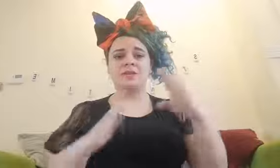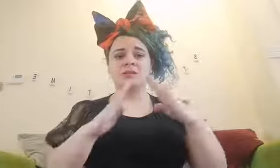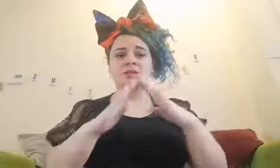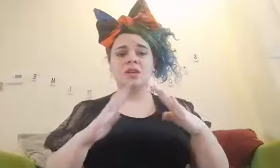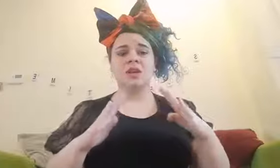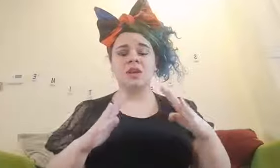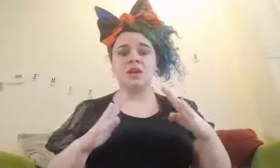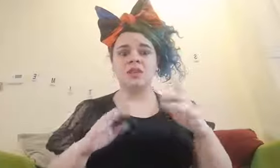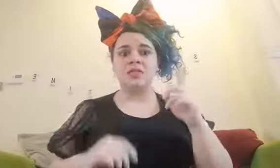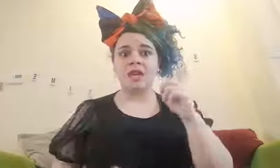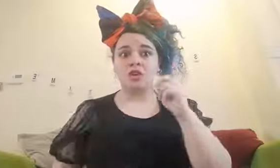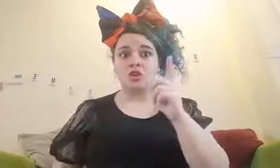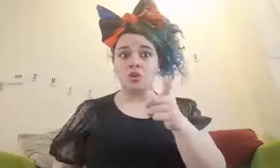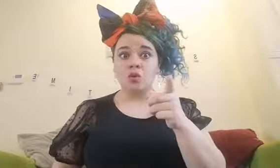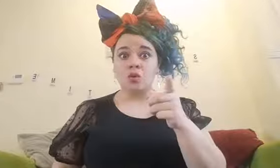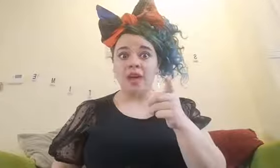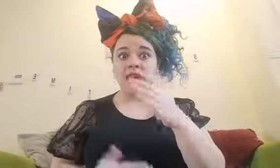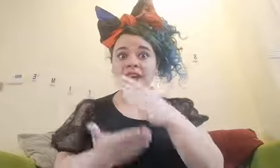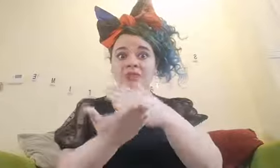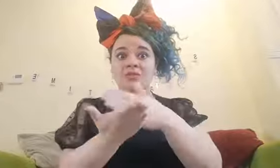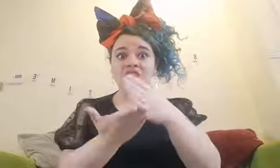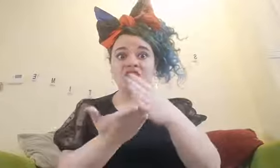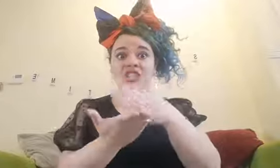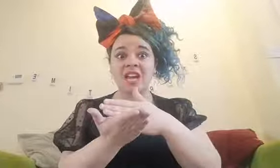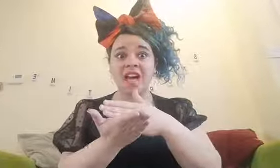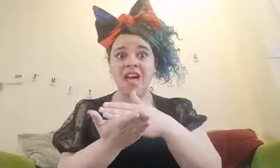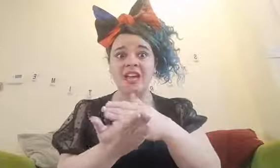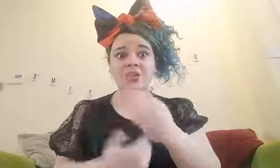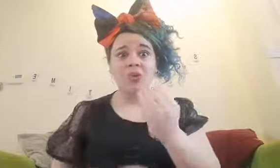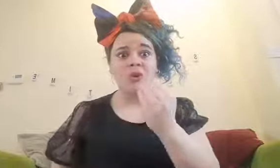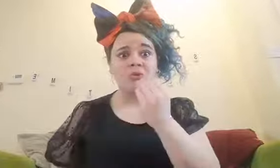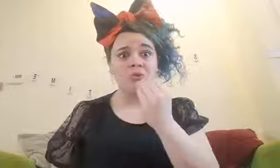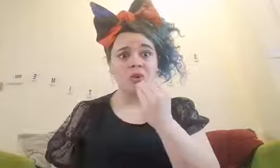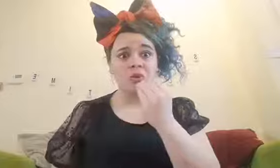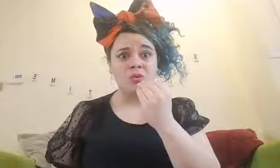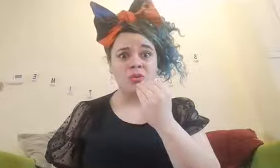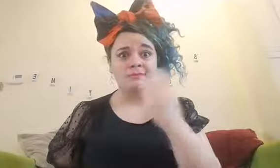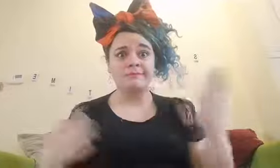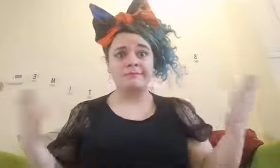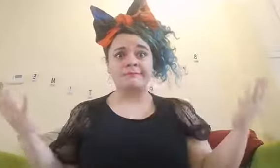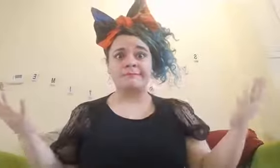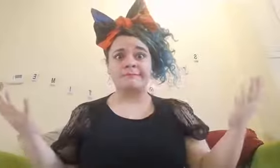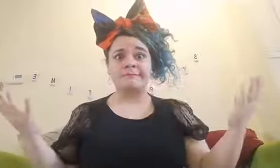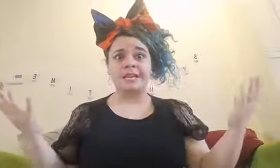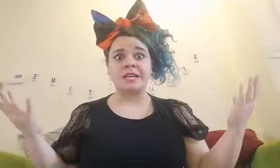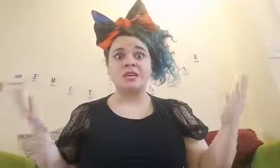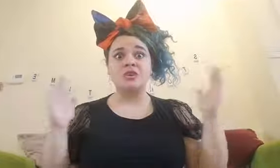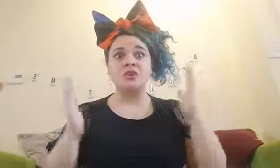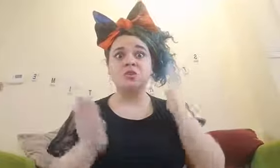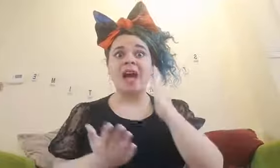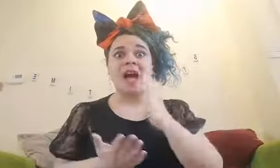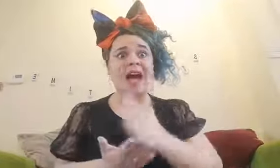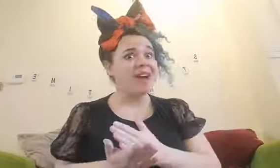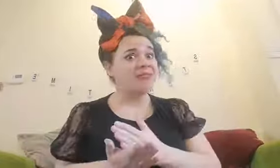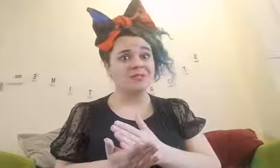house, then you have to share your food. You have